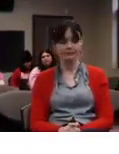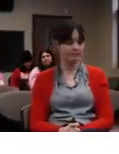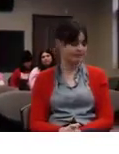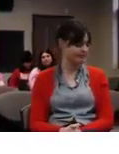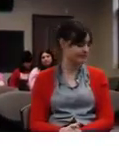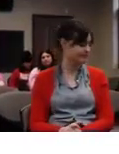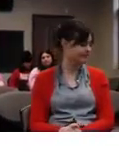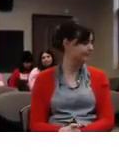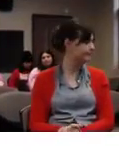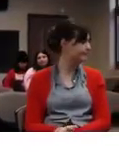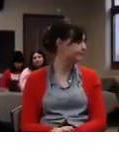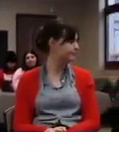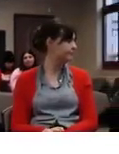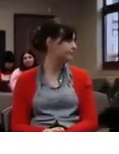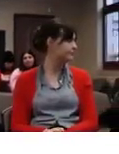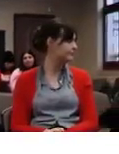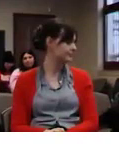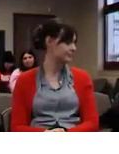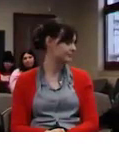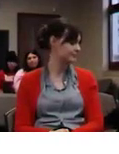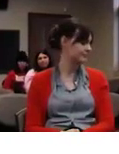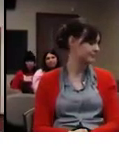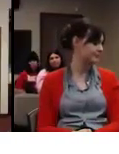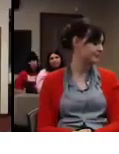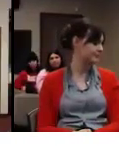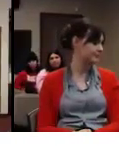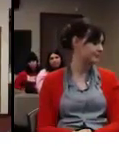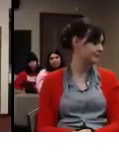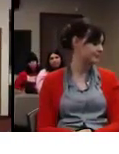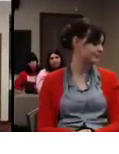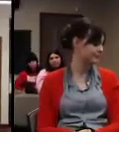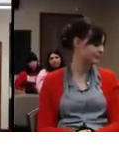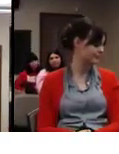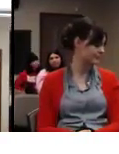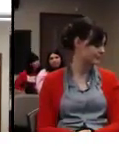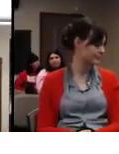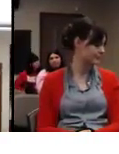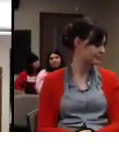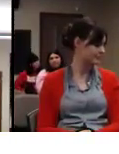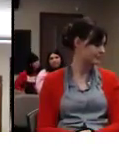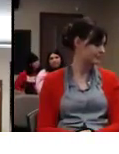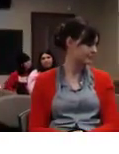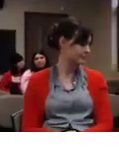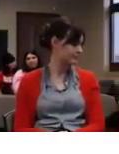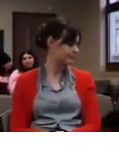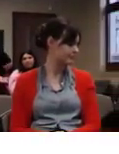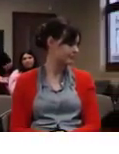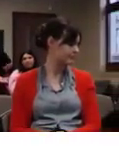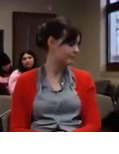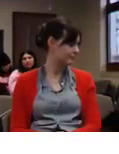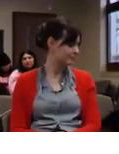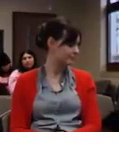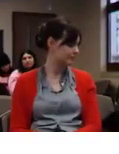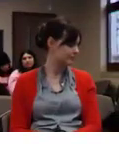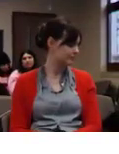specific, very perspicuous. Yes. So it should be much easier for tracking. But